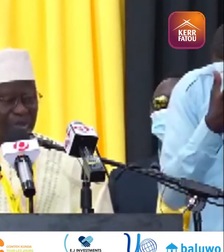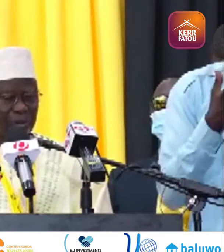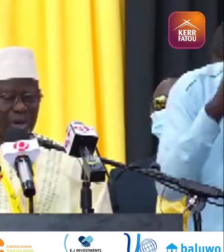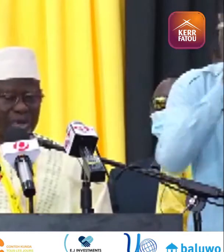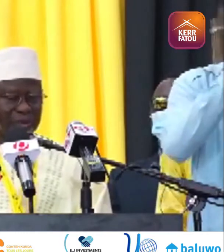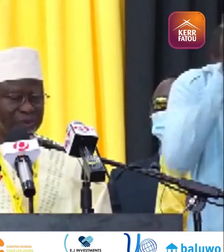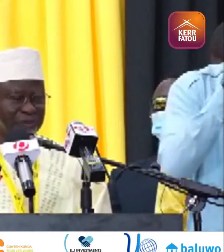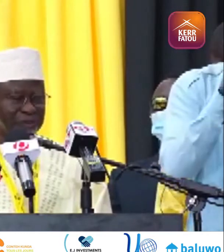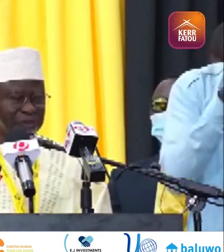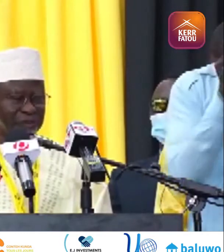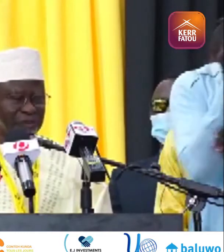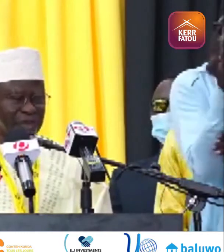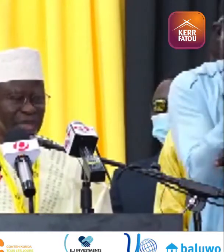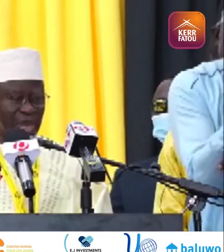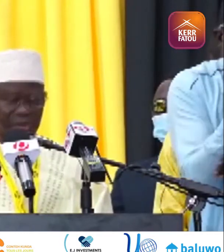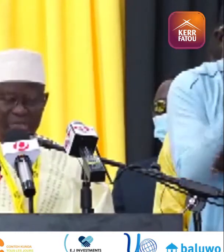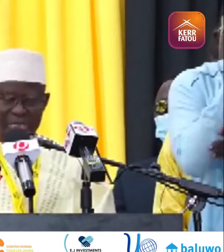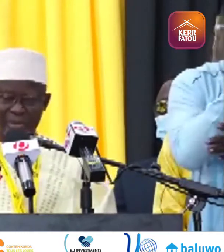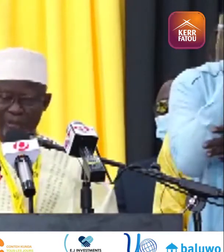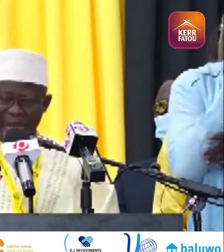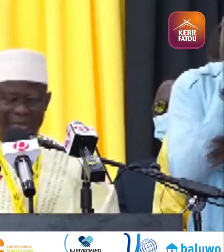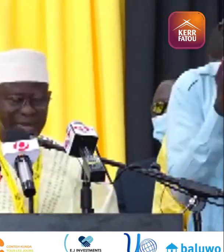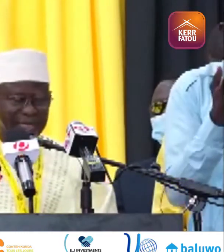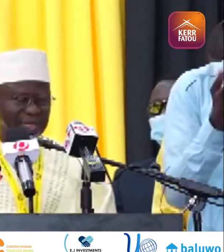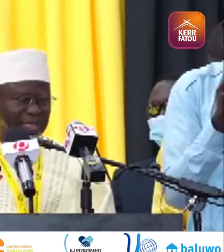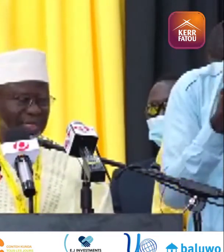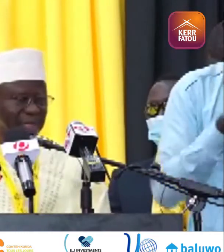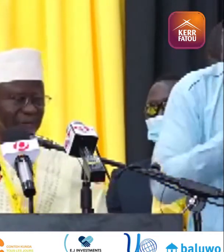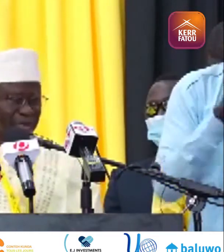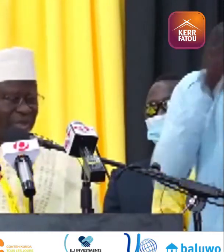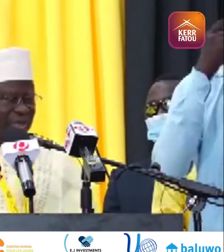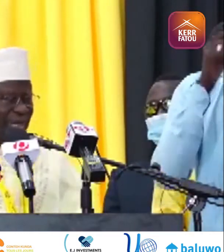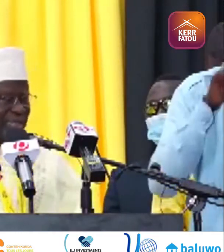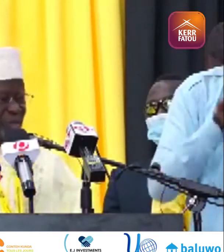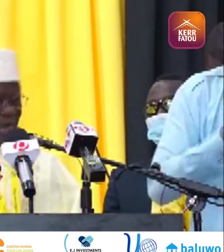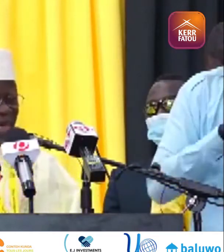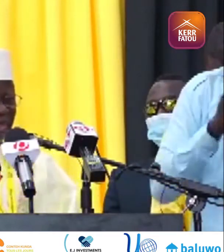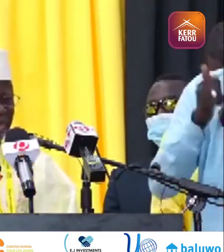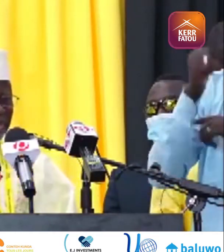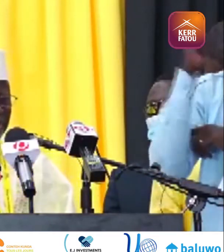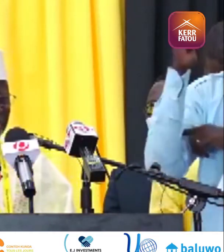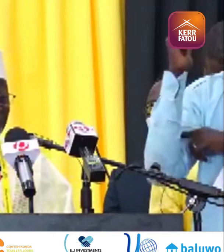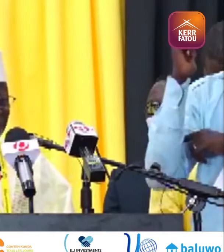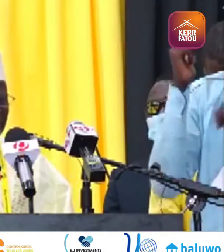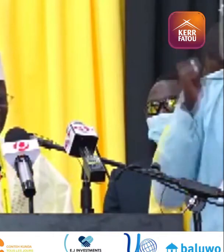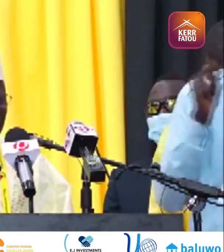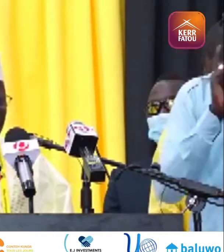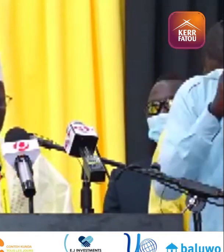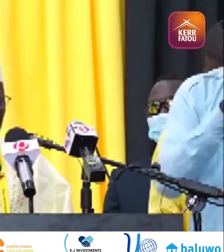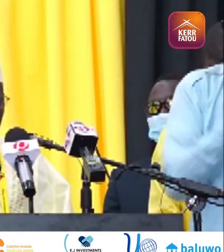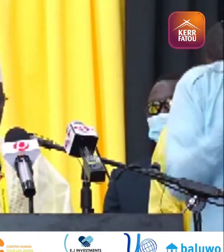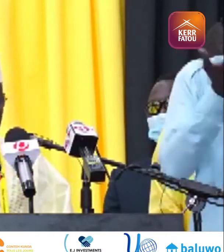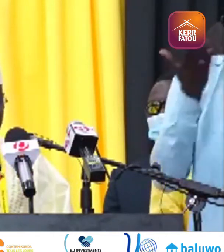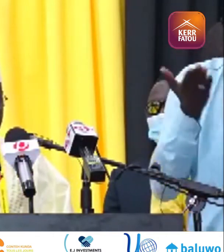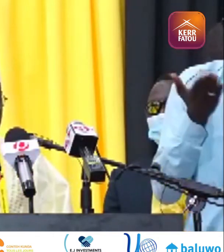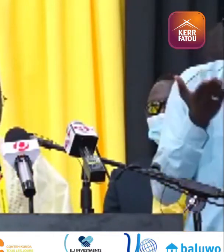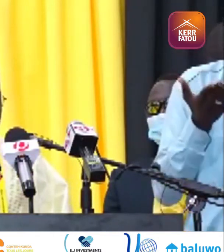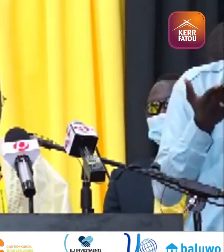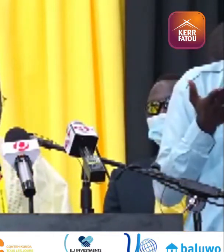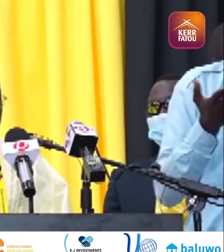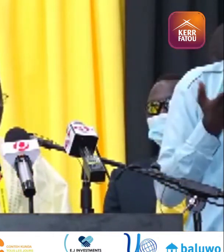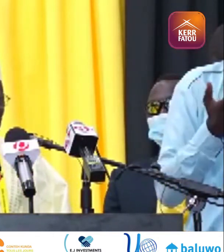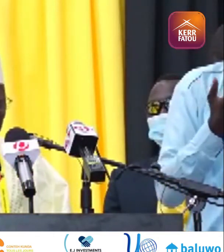Brikama in particular. I wouldn't say it's my backyard, but that is where the father of the